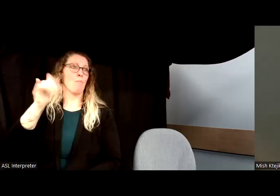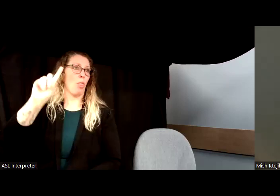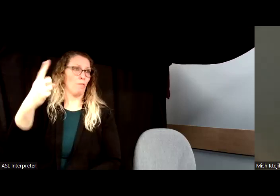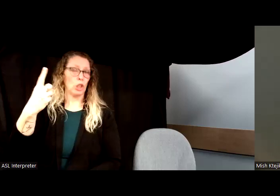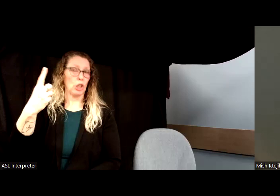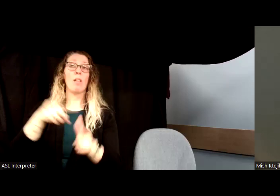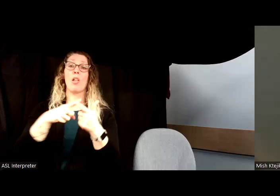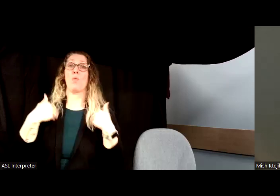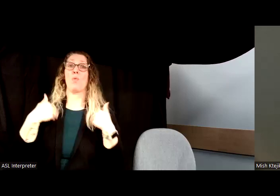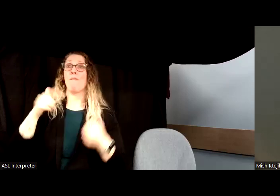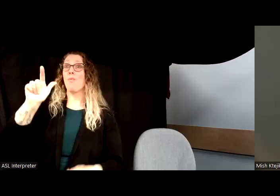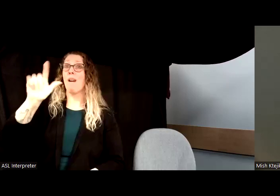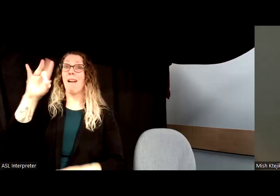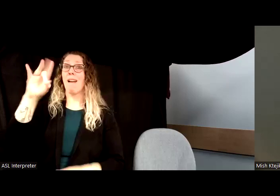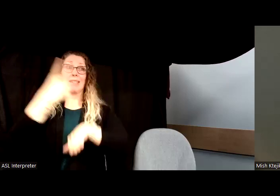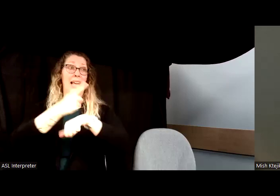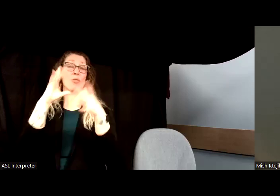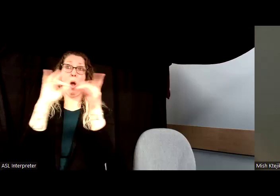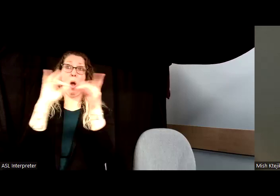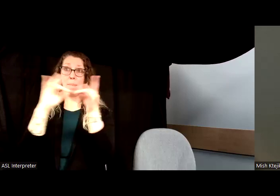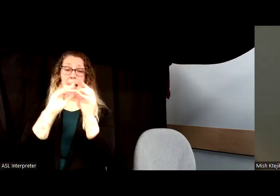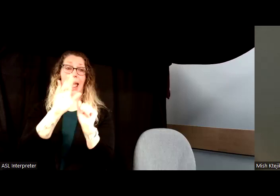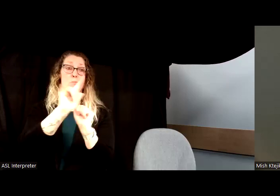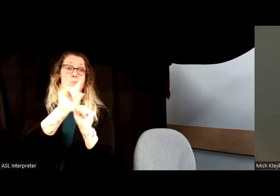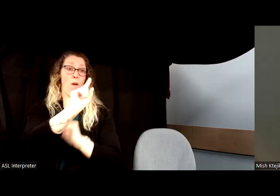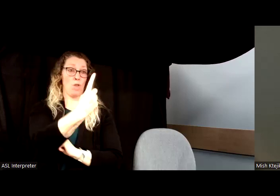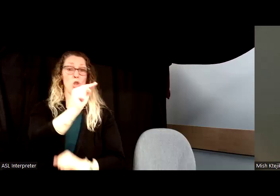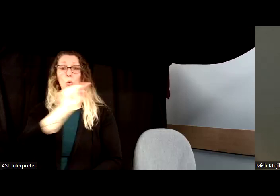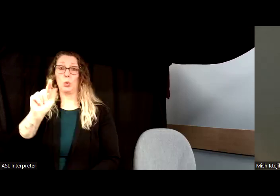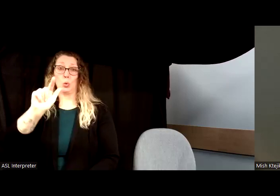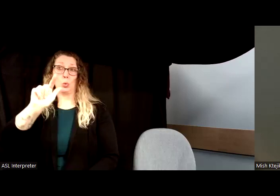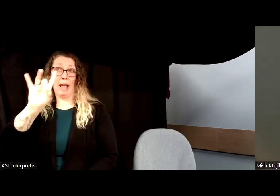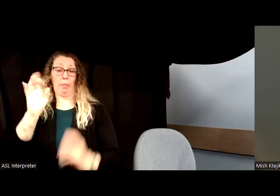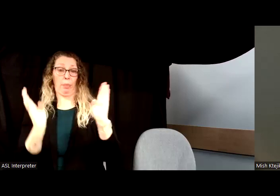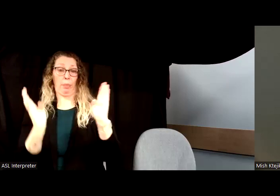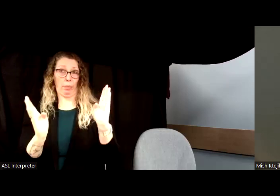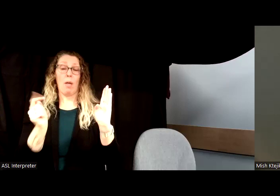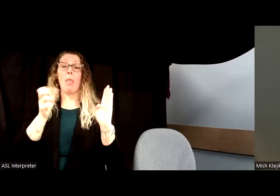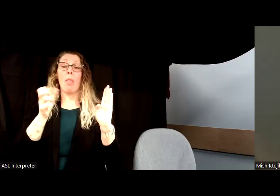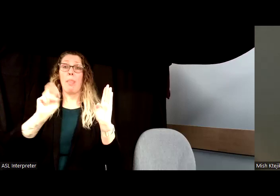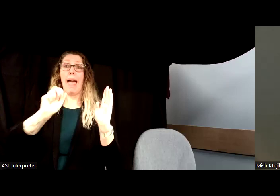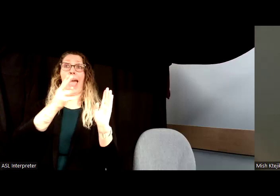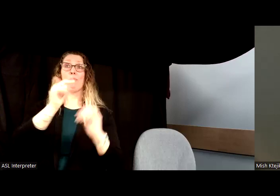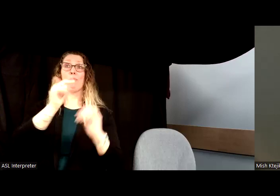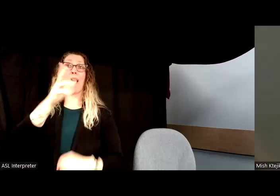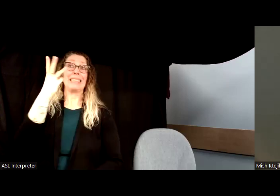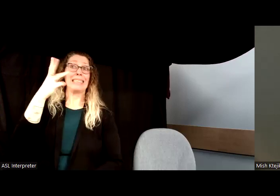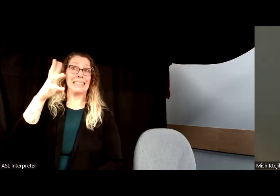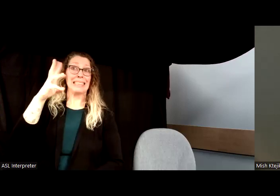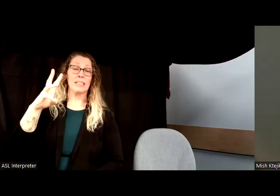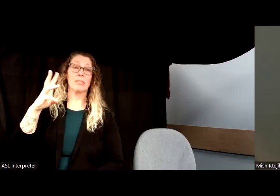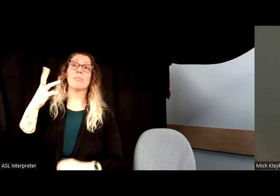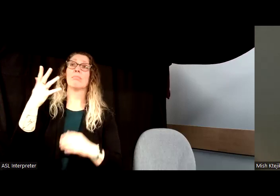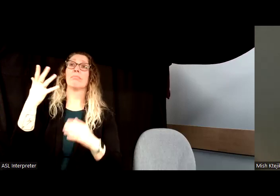days for comment from April 1 to April 28. April 16th would be a hearing where anyone